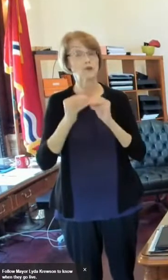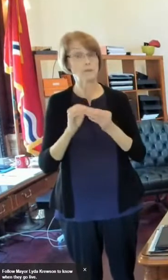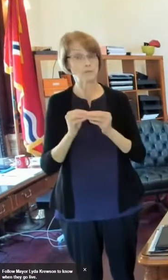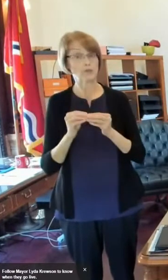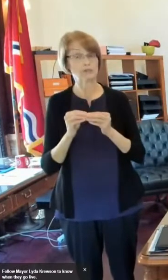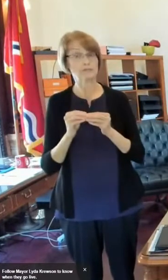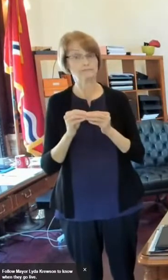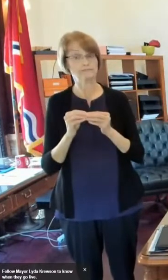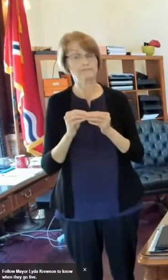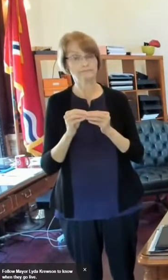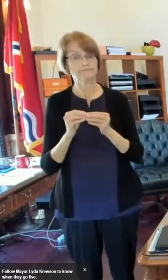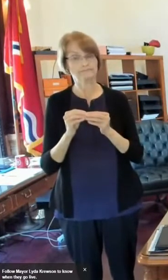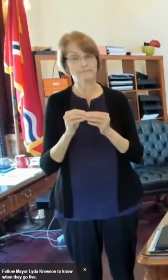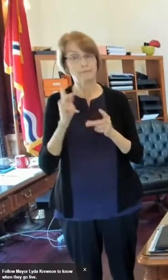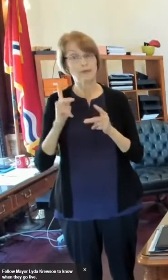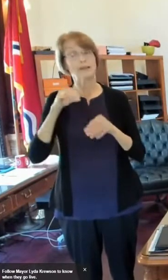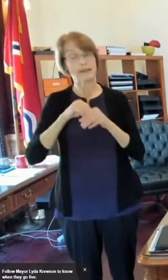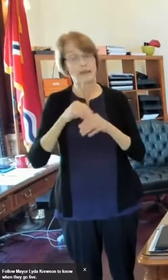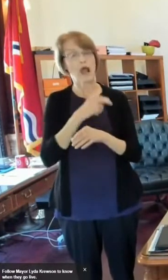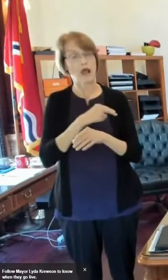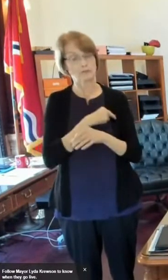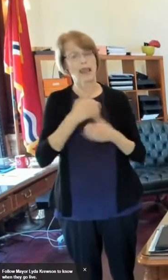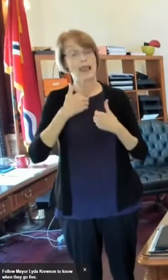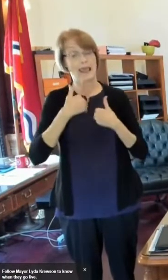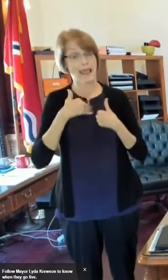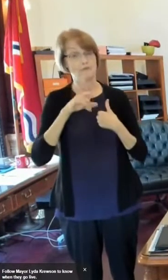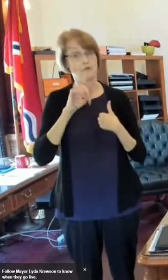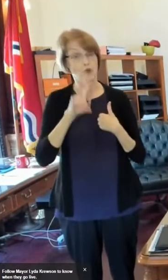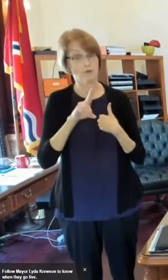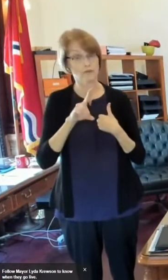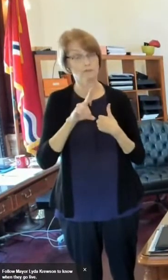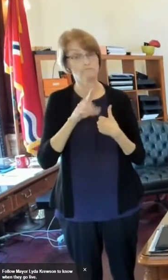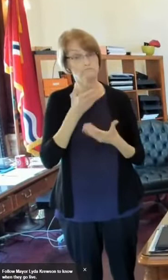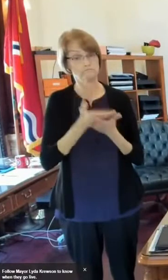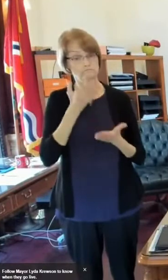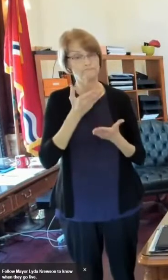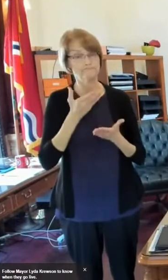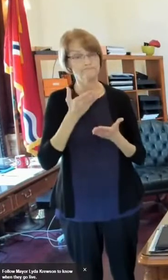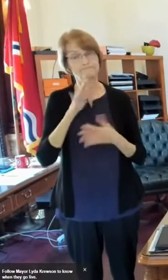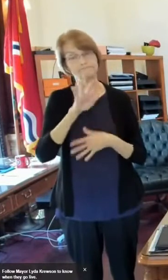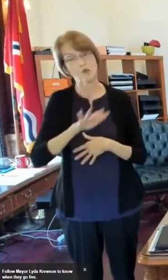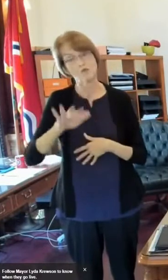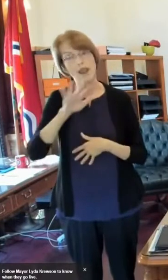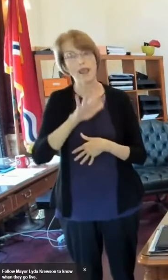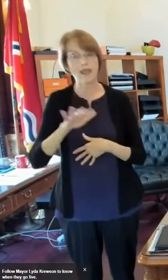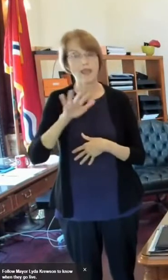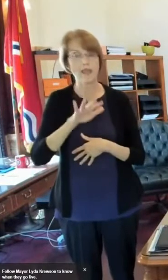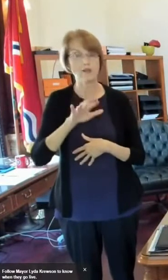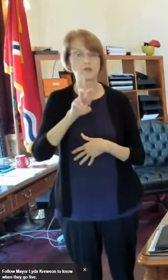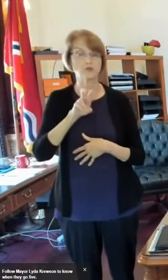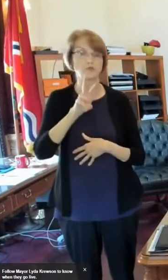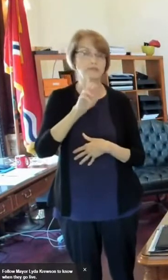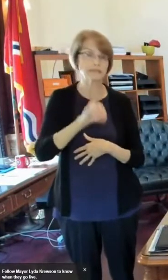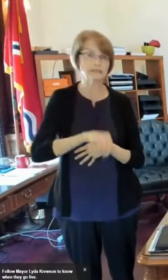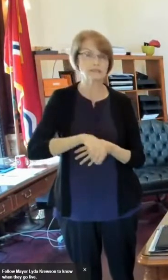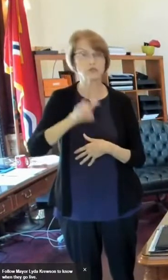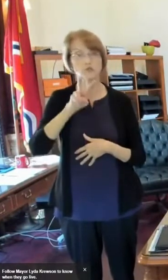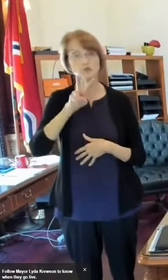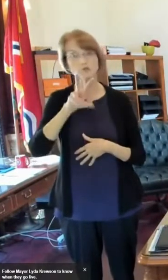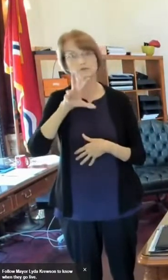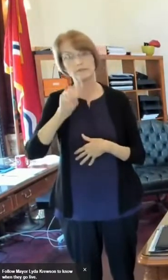numbers currently hospitalized with confirmed COVID have been bouncing around 260,